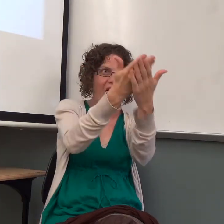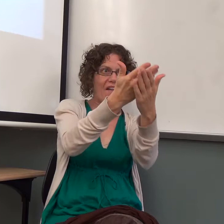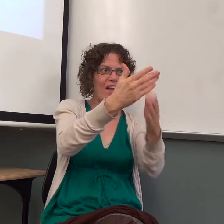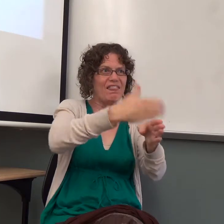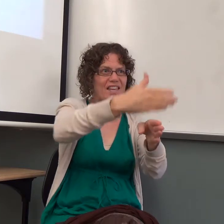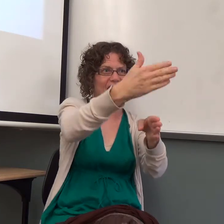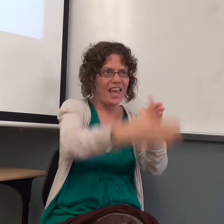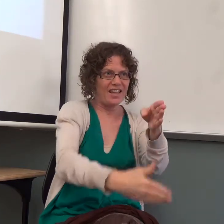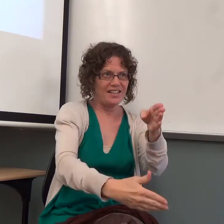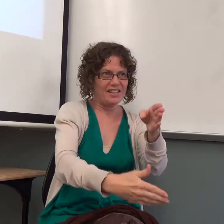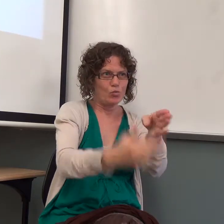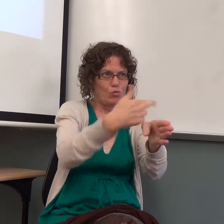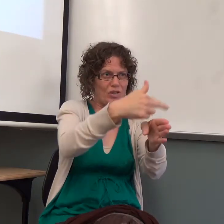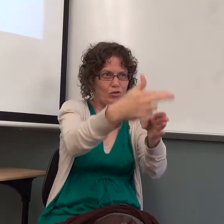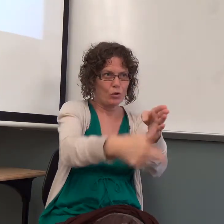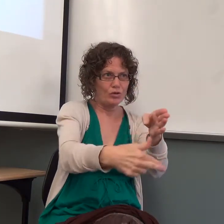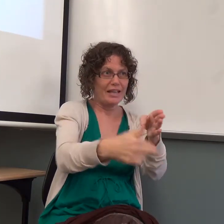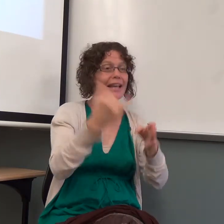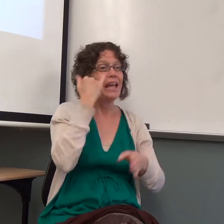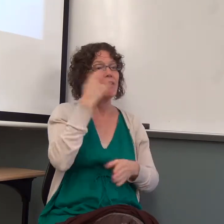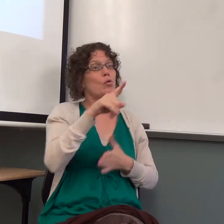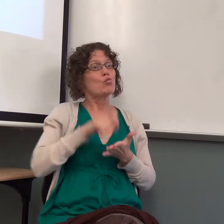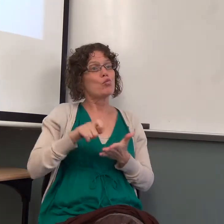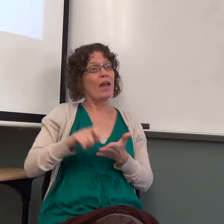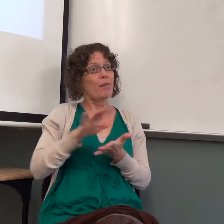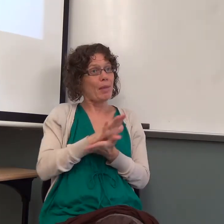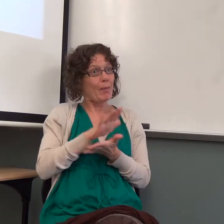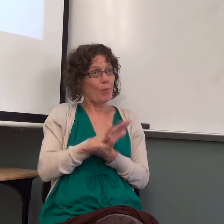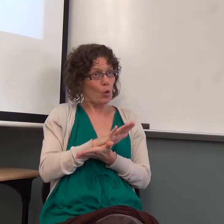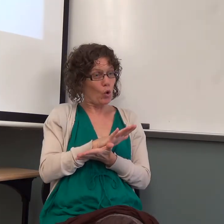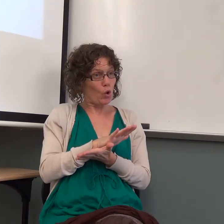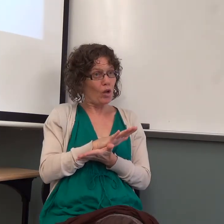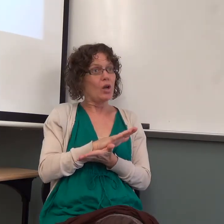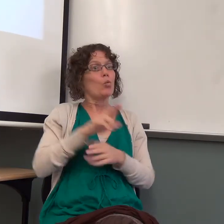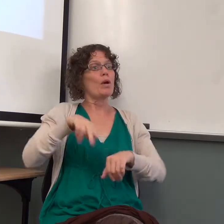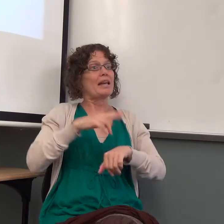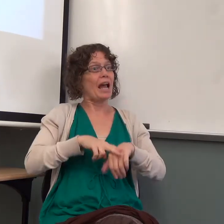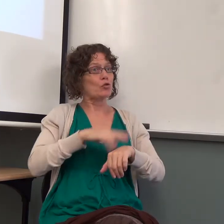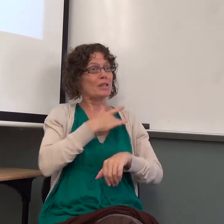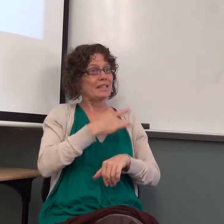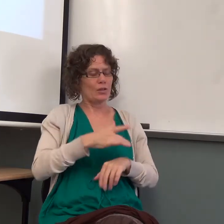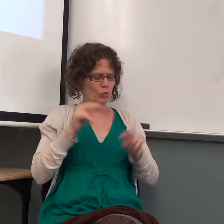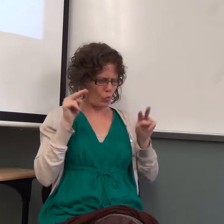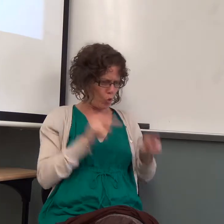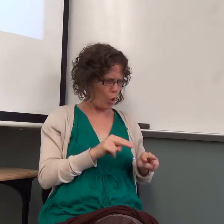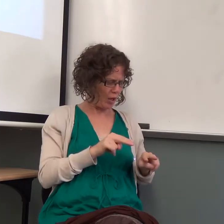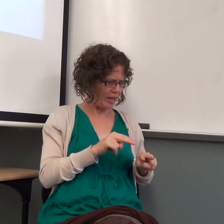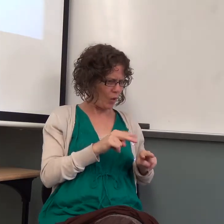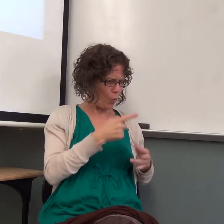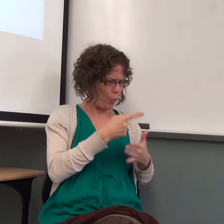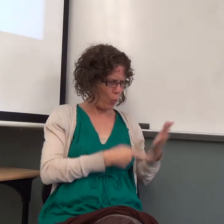you're writing a paper, what's our natural tendency? It's to look at the assignment and try to complete the assignment